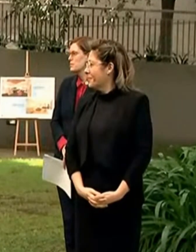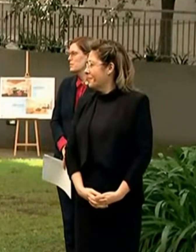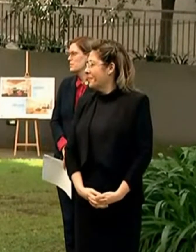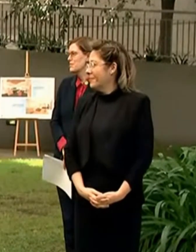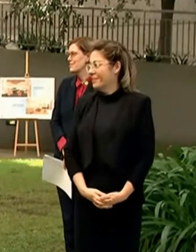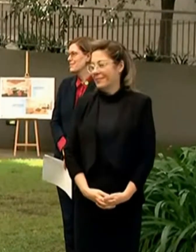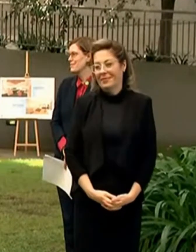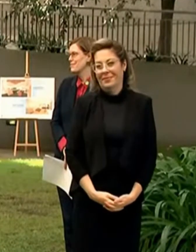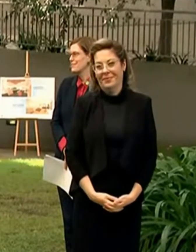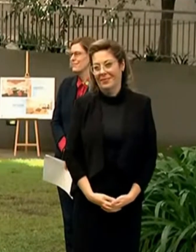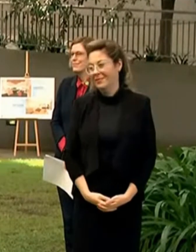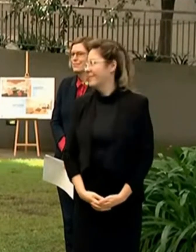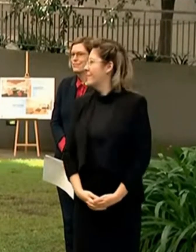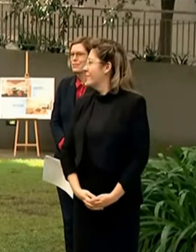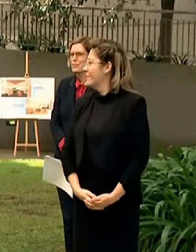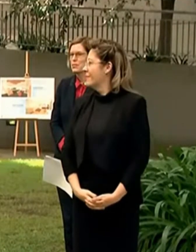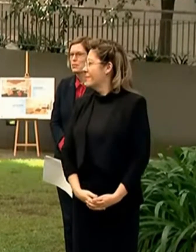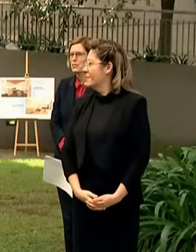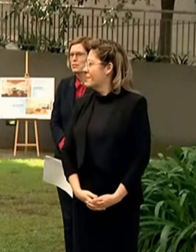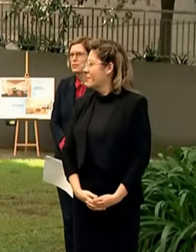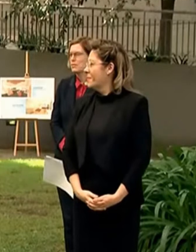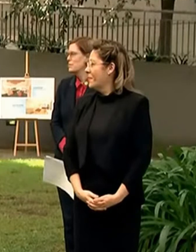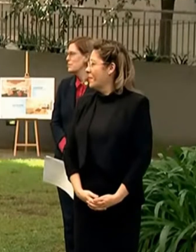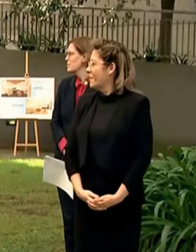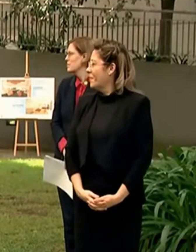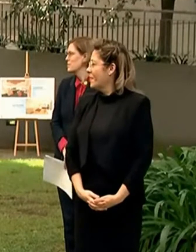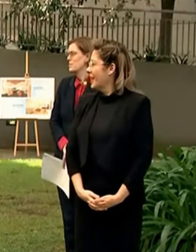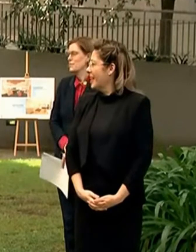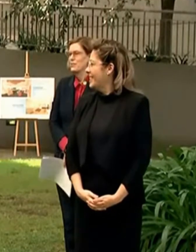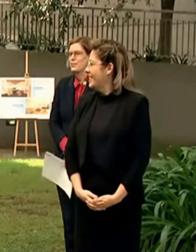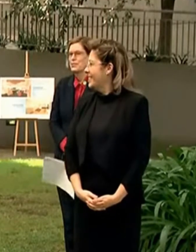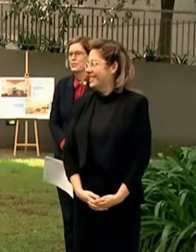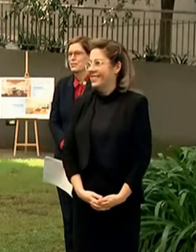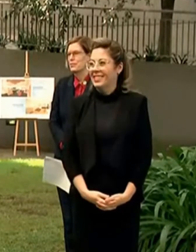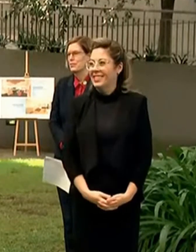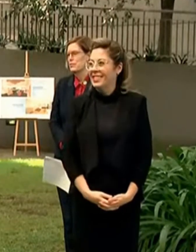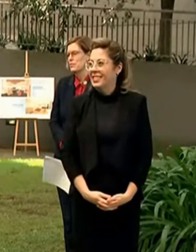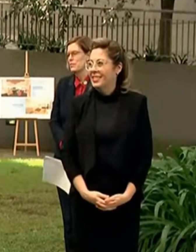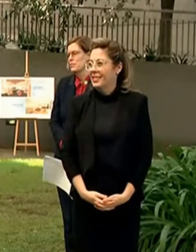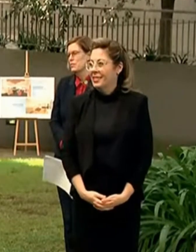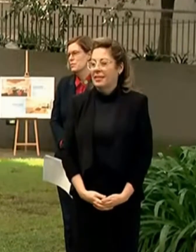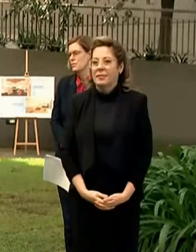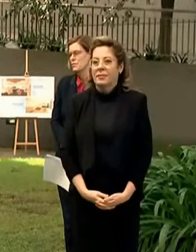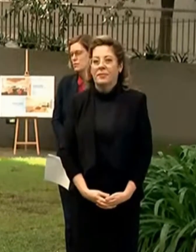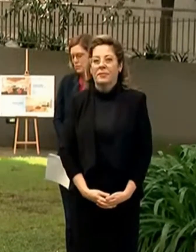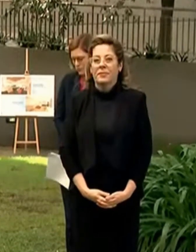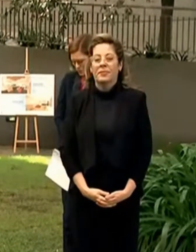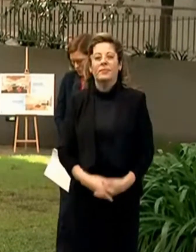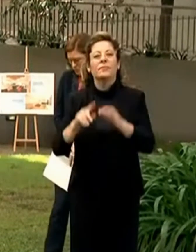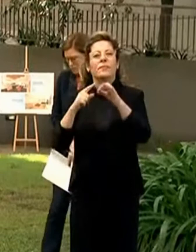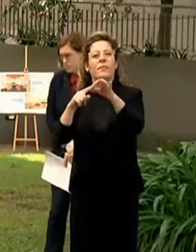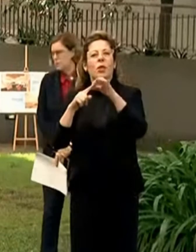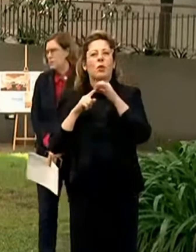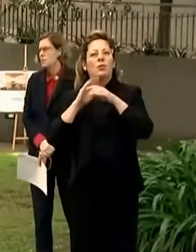sharing. It's really special. Appreciate it. Thank you. Thanks, Arlo. Thank you. A question on the mask